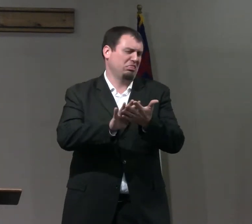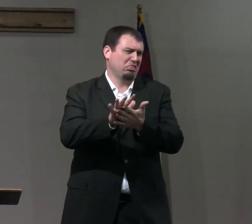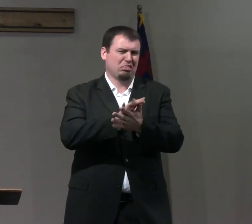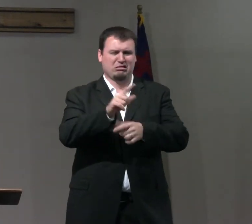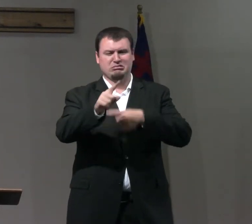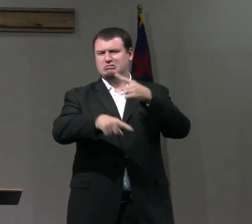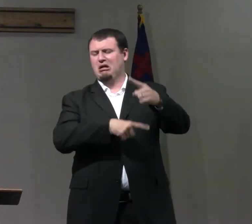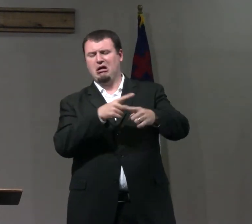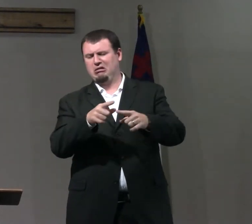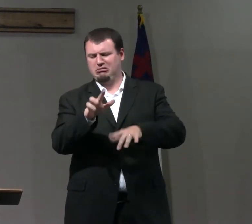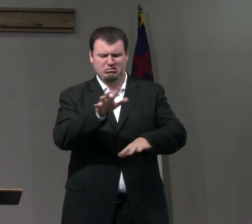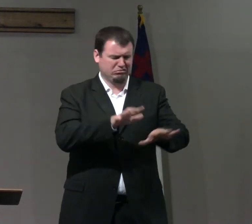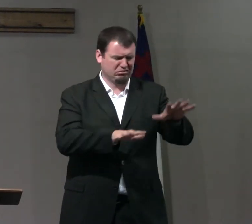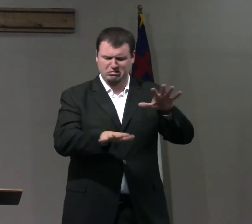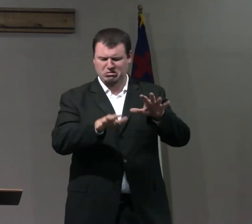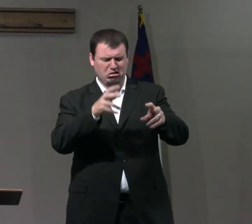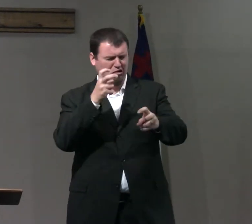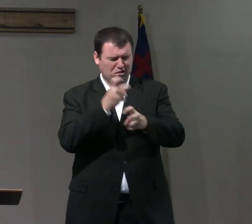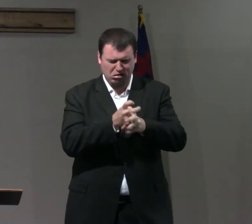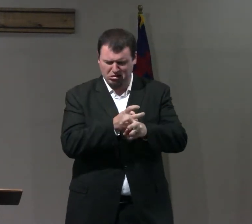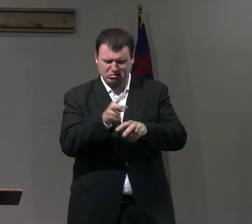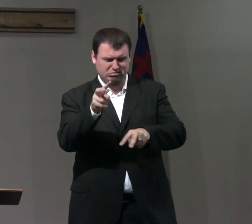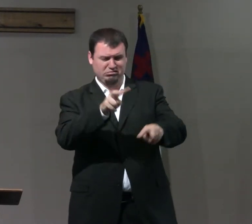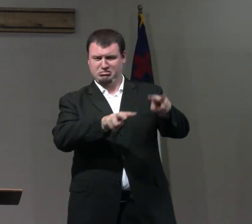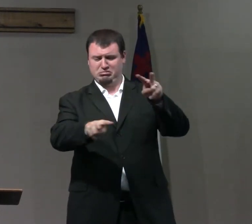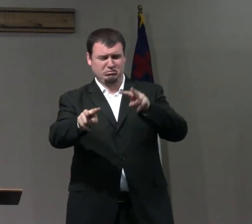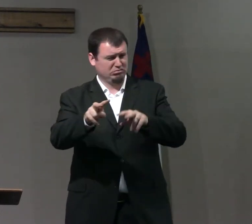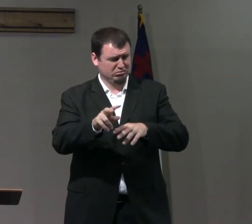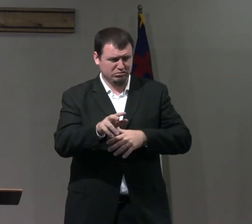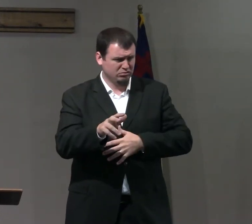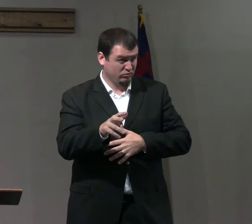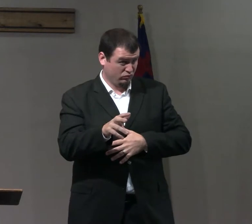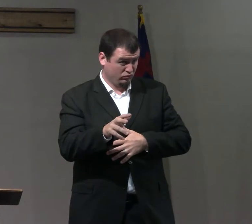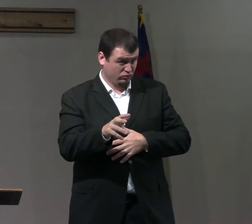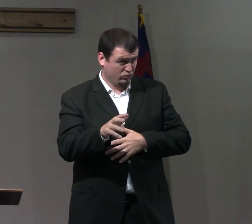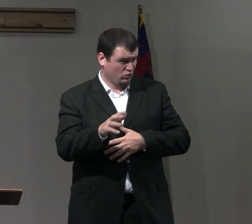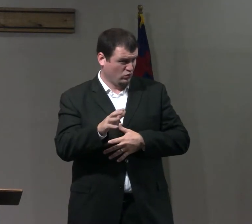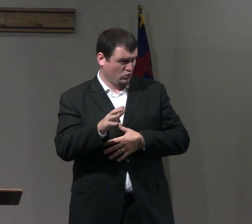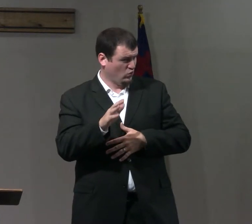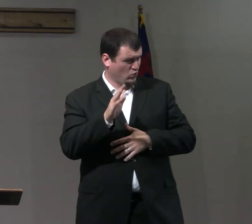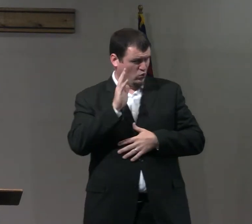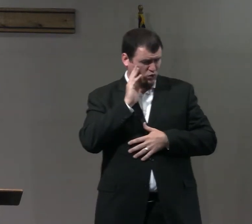or and his signs were so hard to understand.